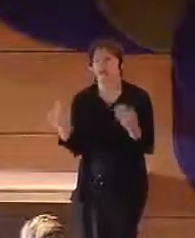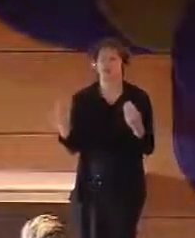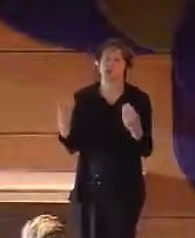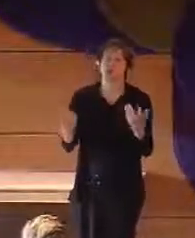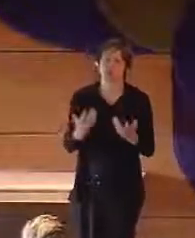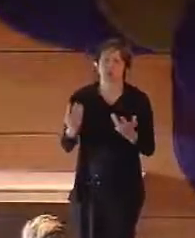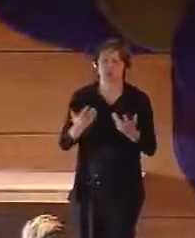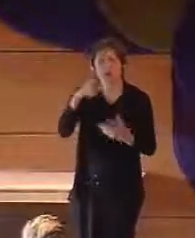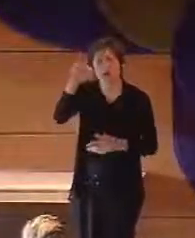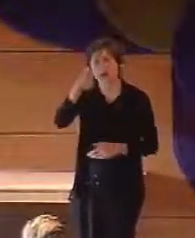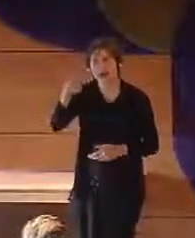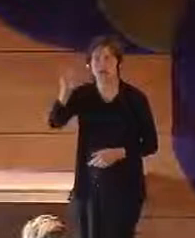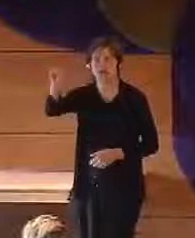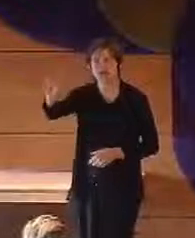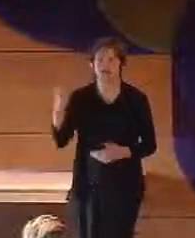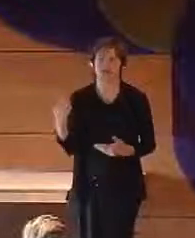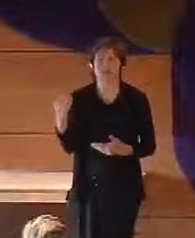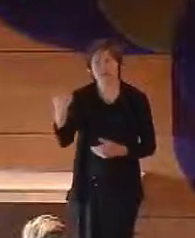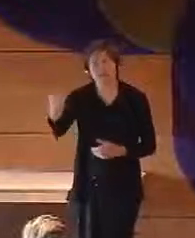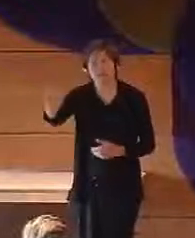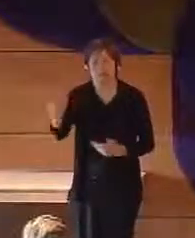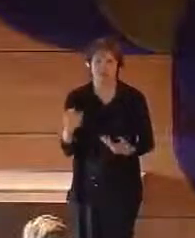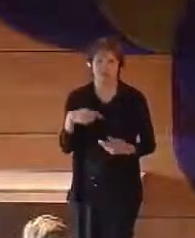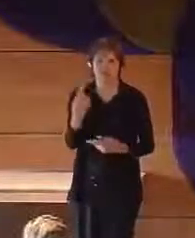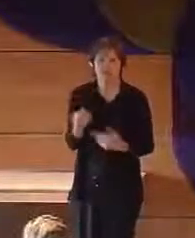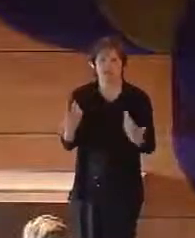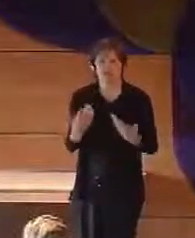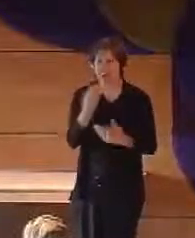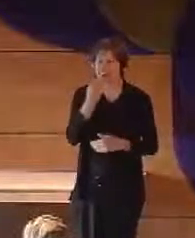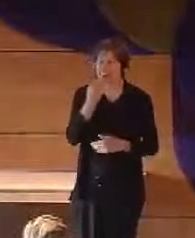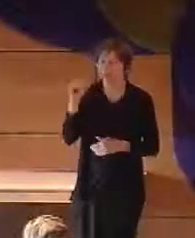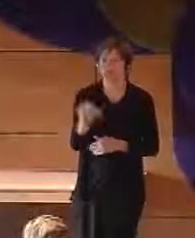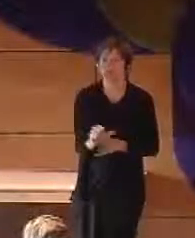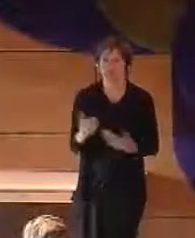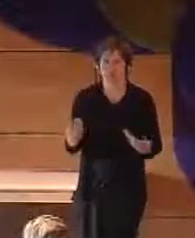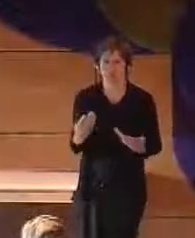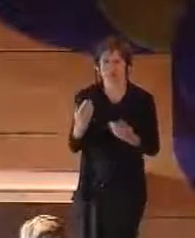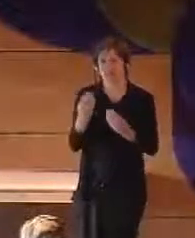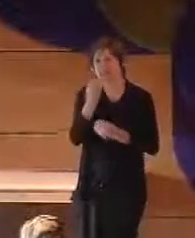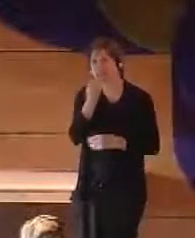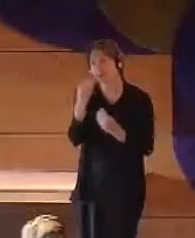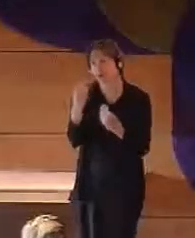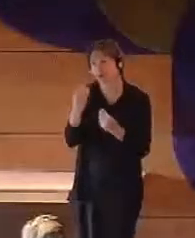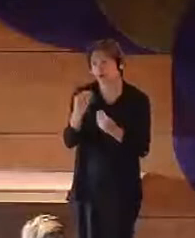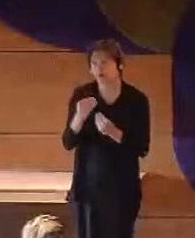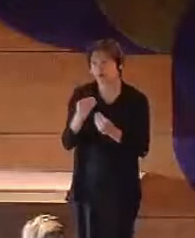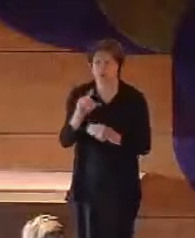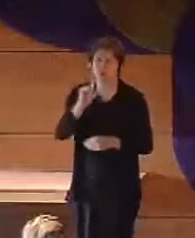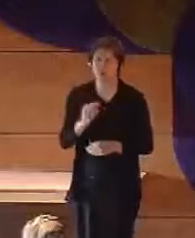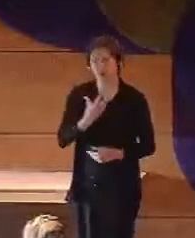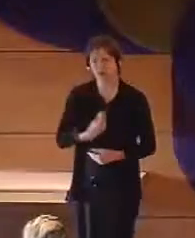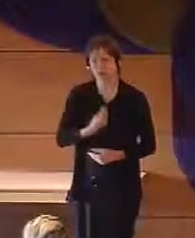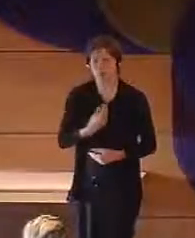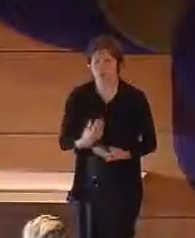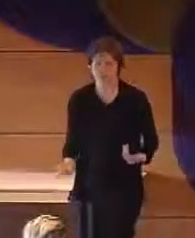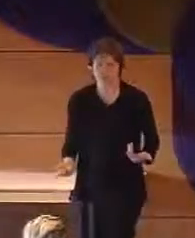often don't have as good nutrition. So if your child in the first few years of life is not growing so well, it's probably